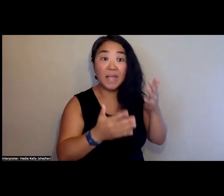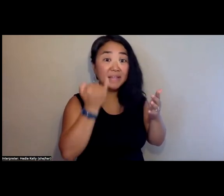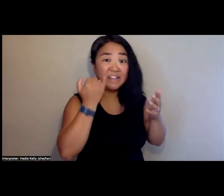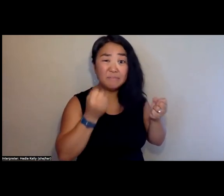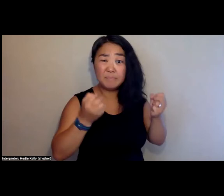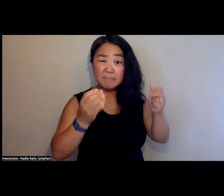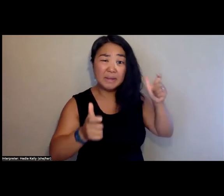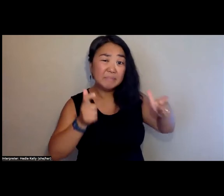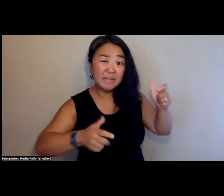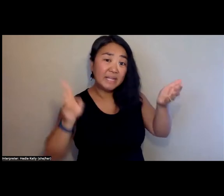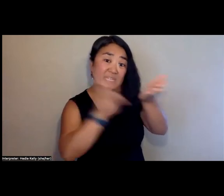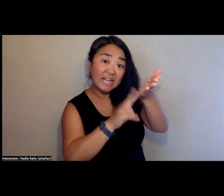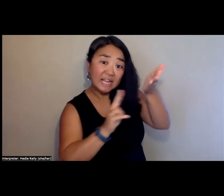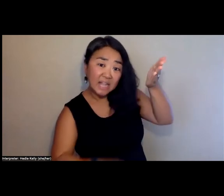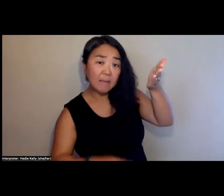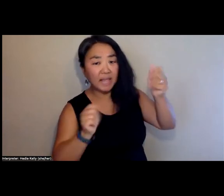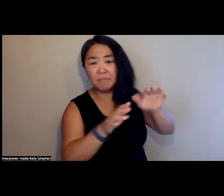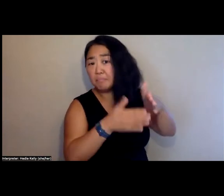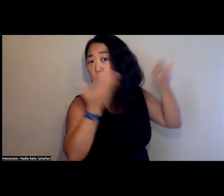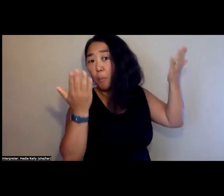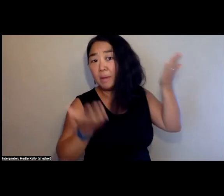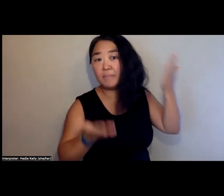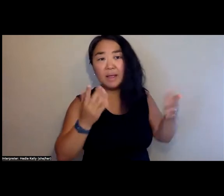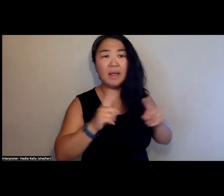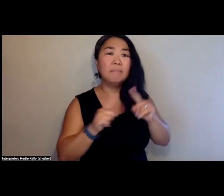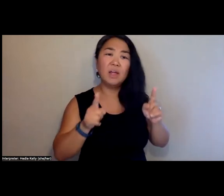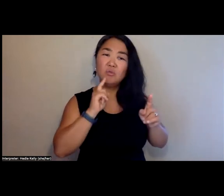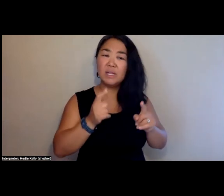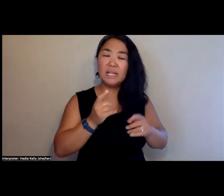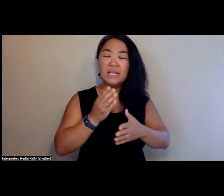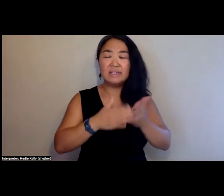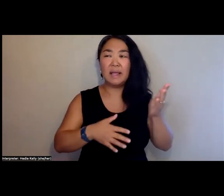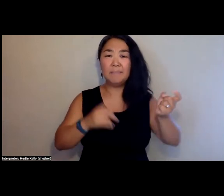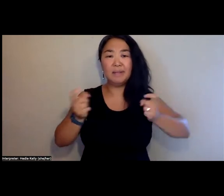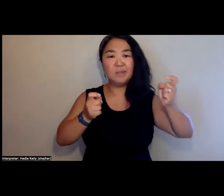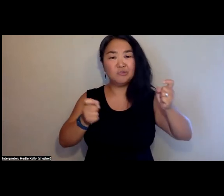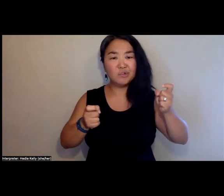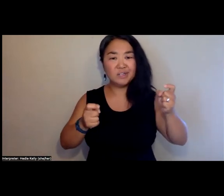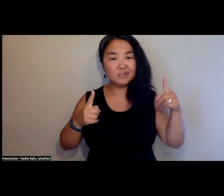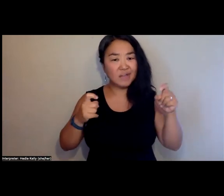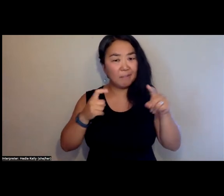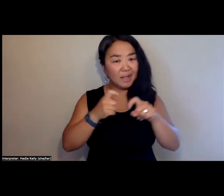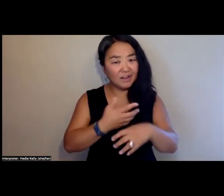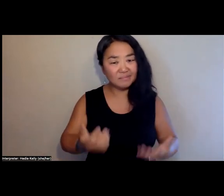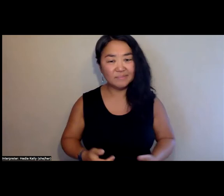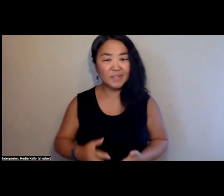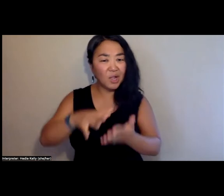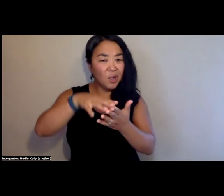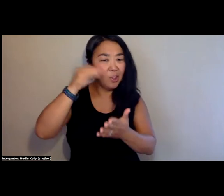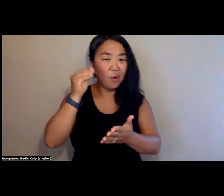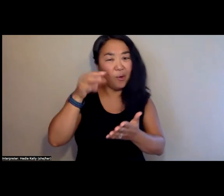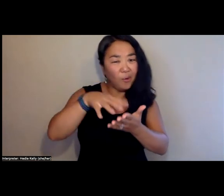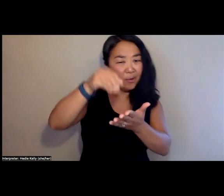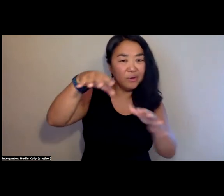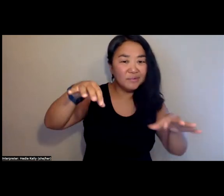up on the wait list for the other groups. It's just become a little administrative logistical learning adventure. So thank you for bearing with me